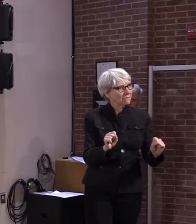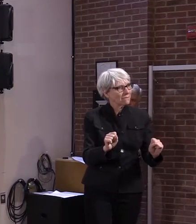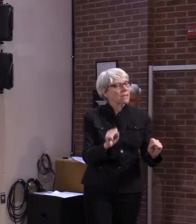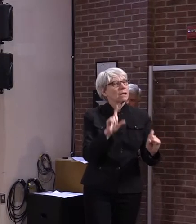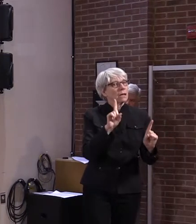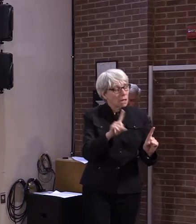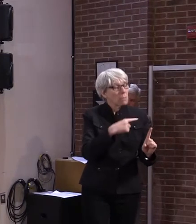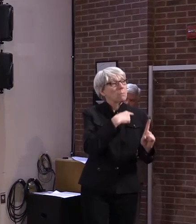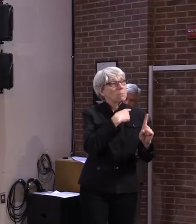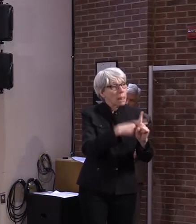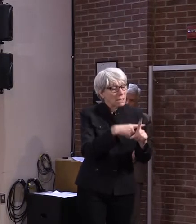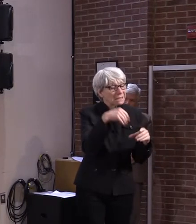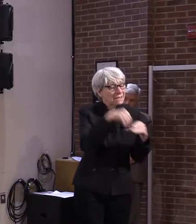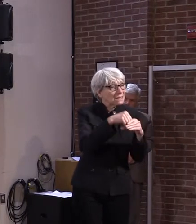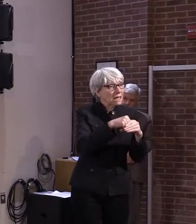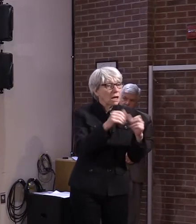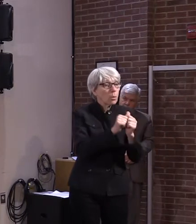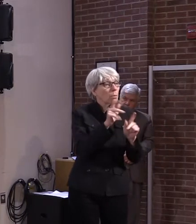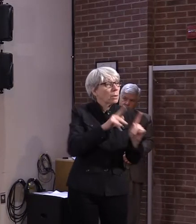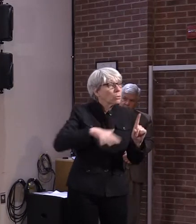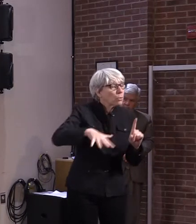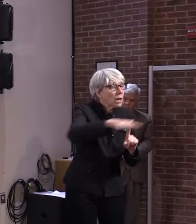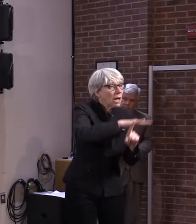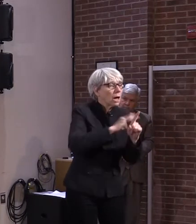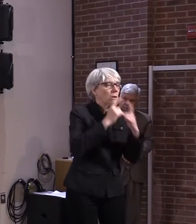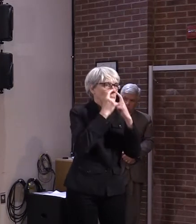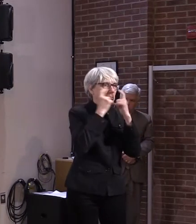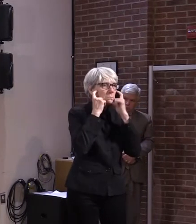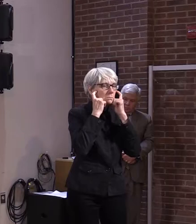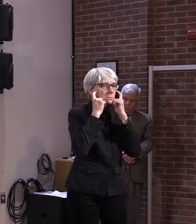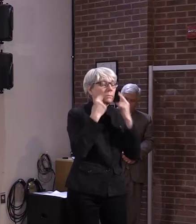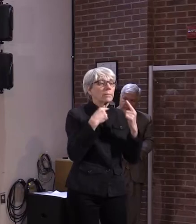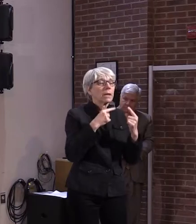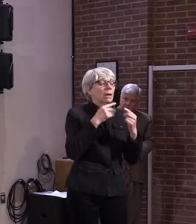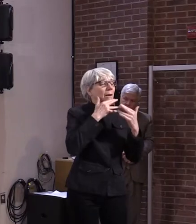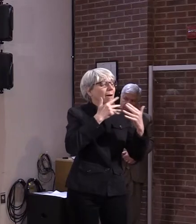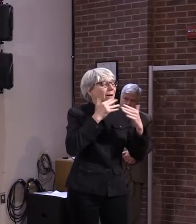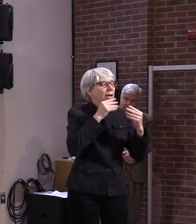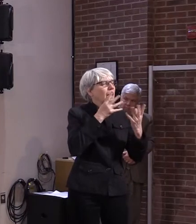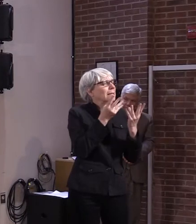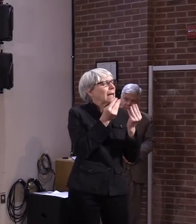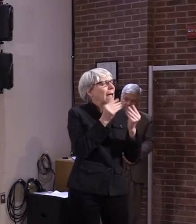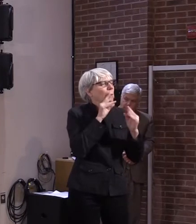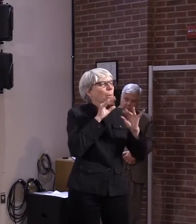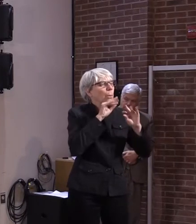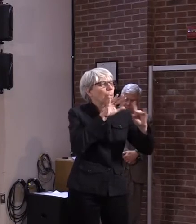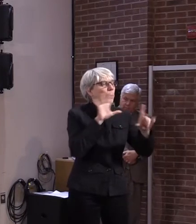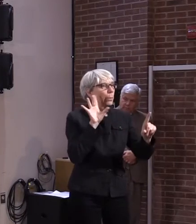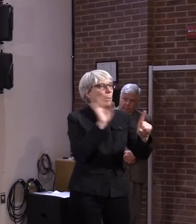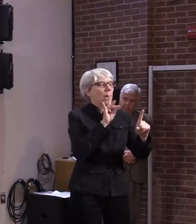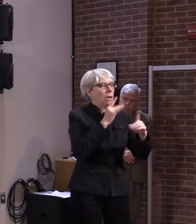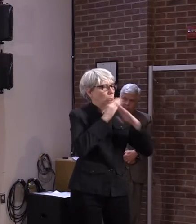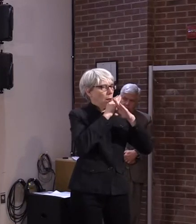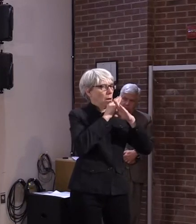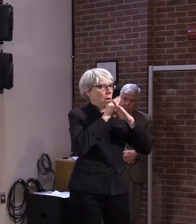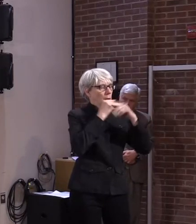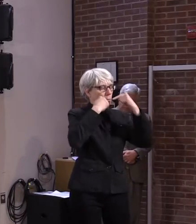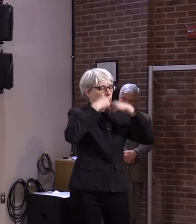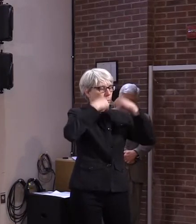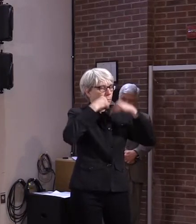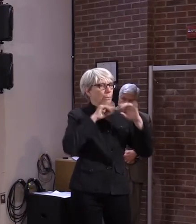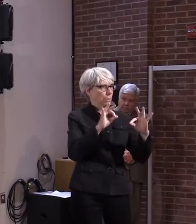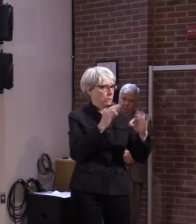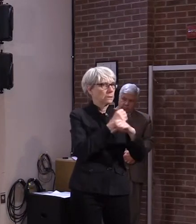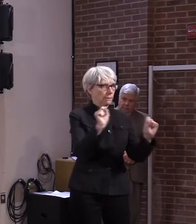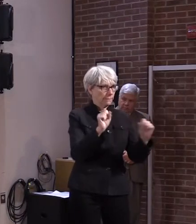in public. Masks help contain your respiratory droplets, and it can help them from reaching other people.